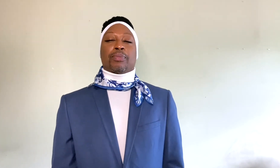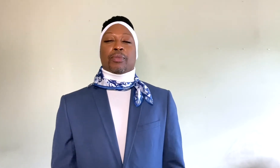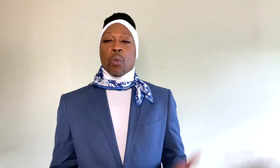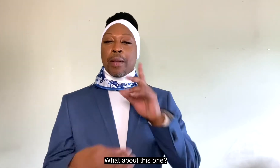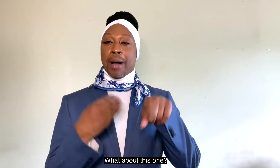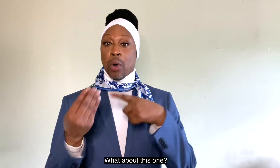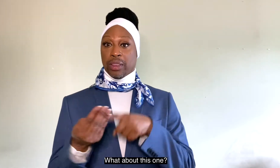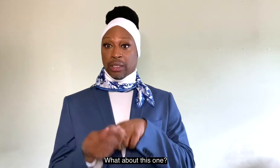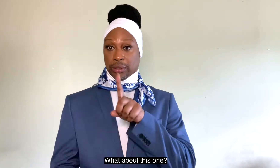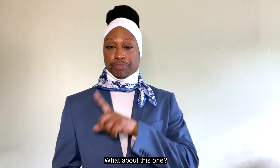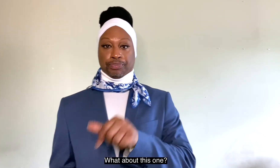And what about this one?